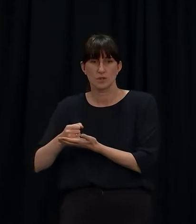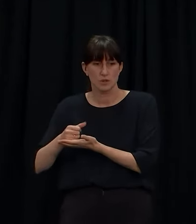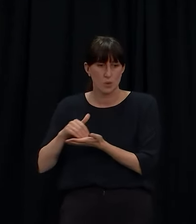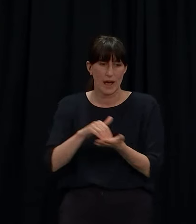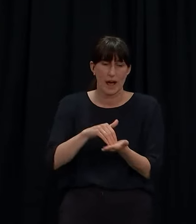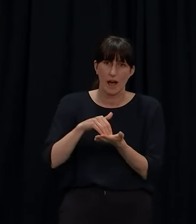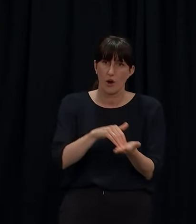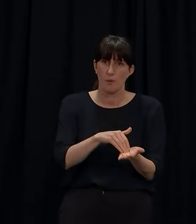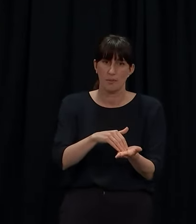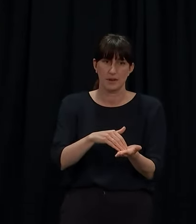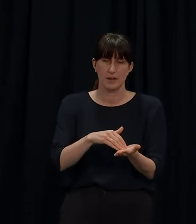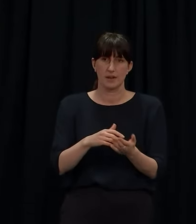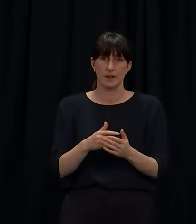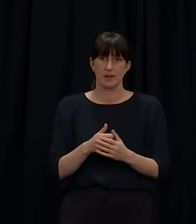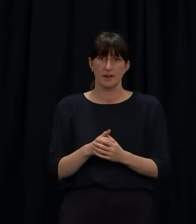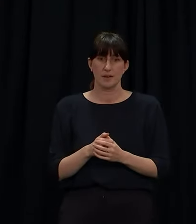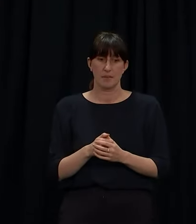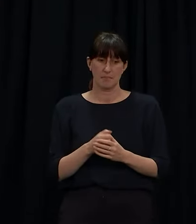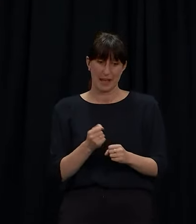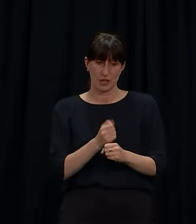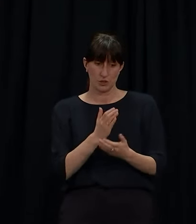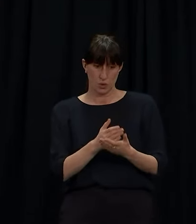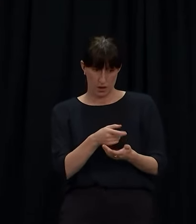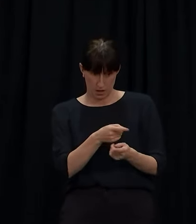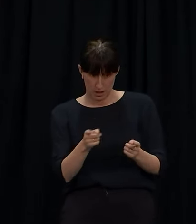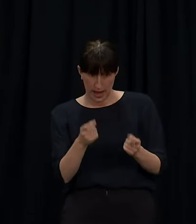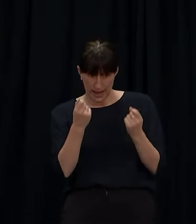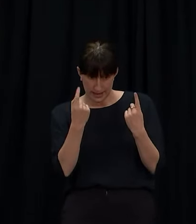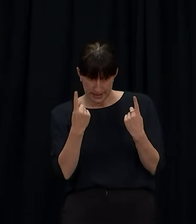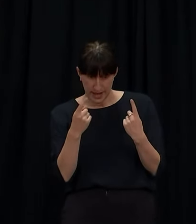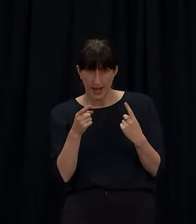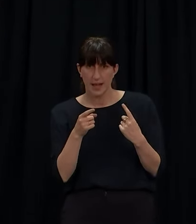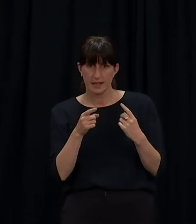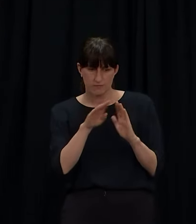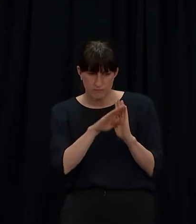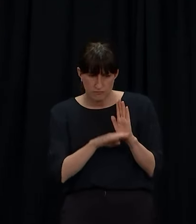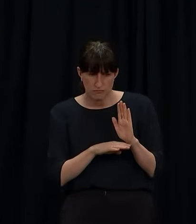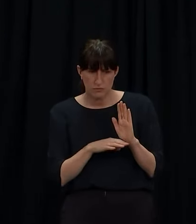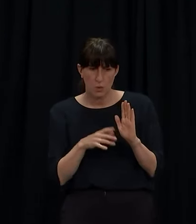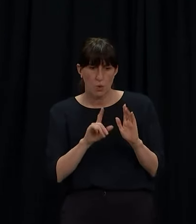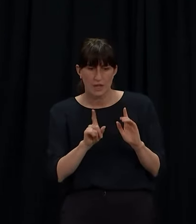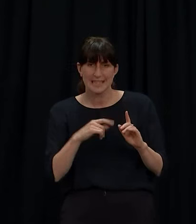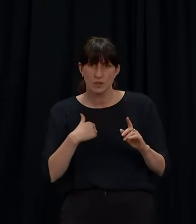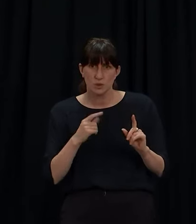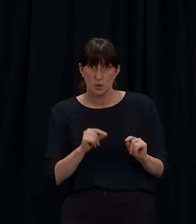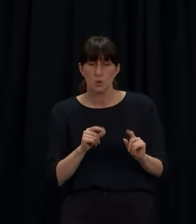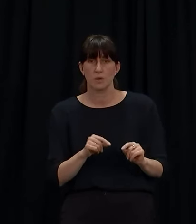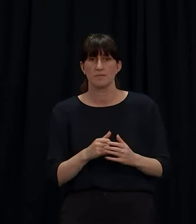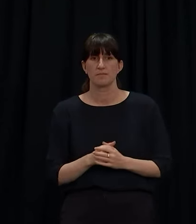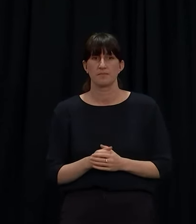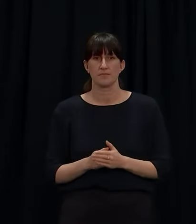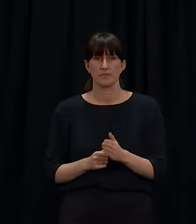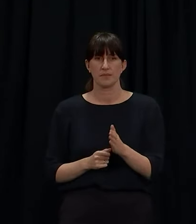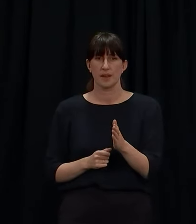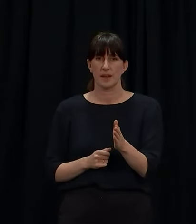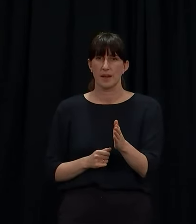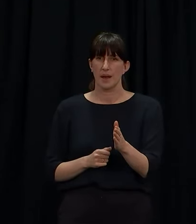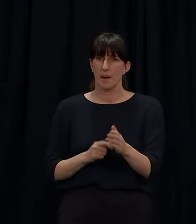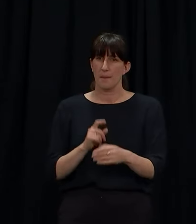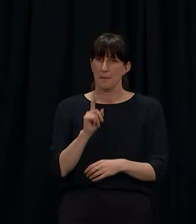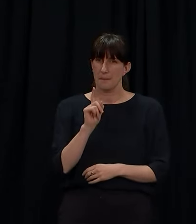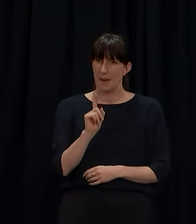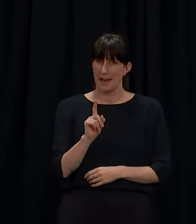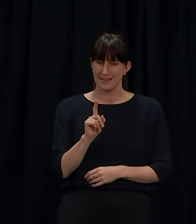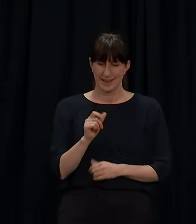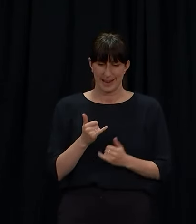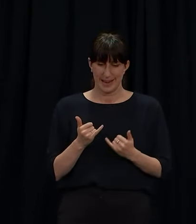to ensure that the community understands what is required of them. Why has it taken until now? We've already had